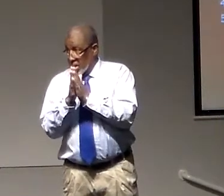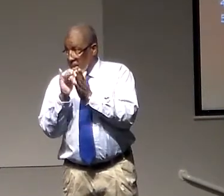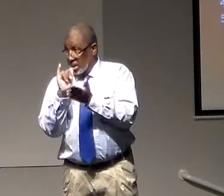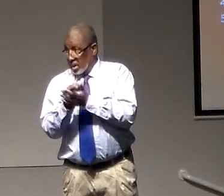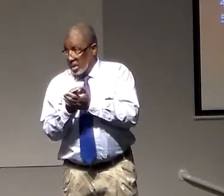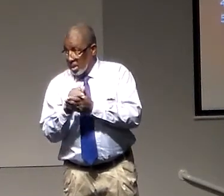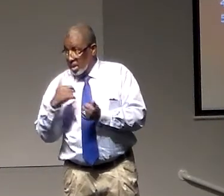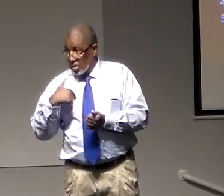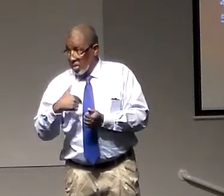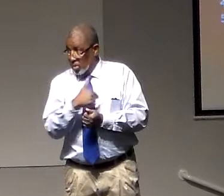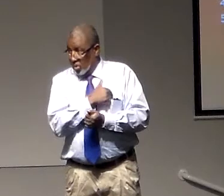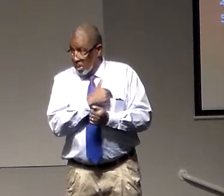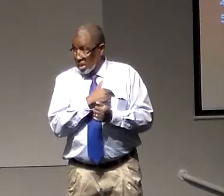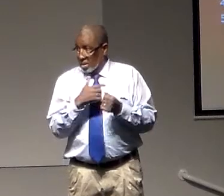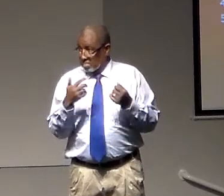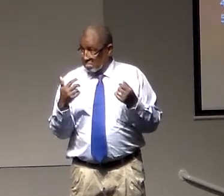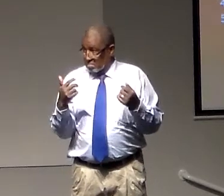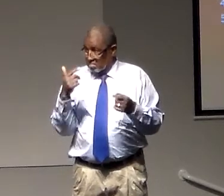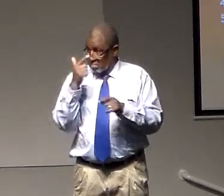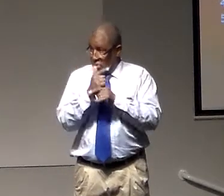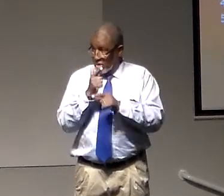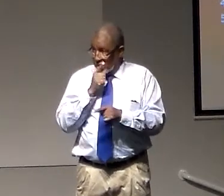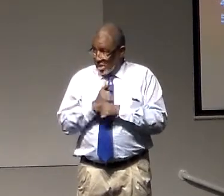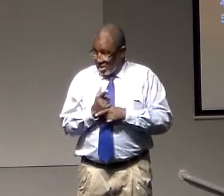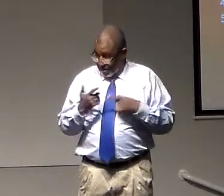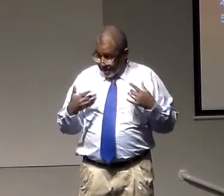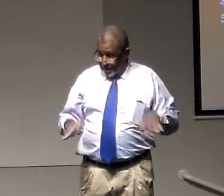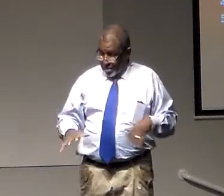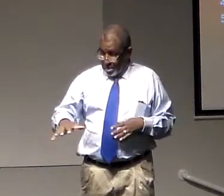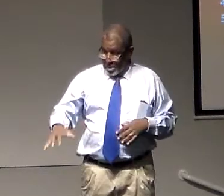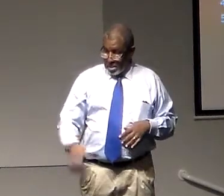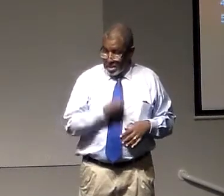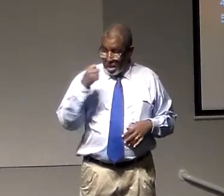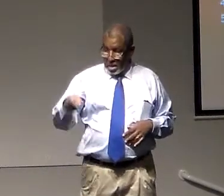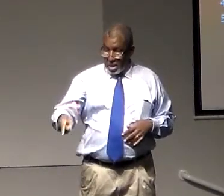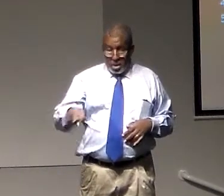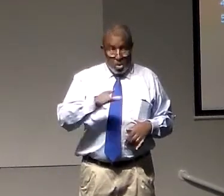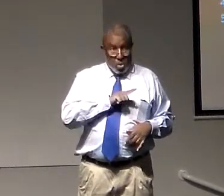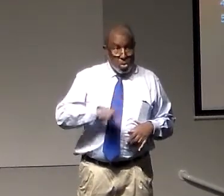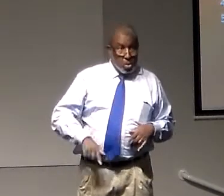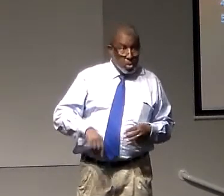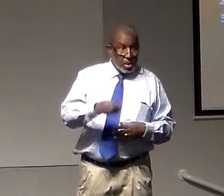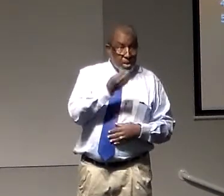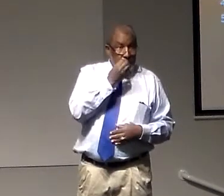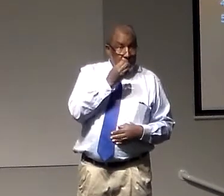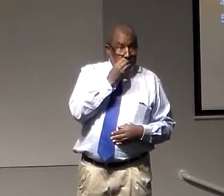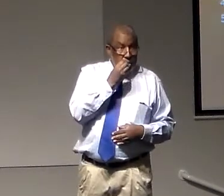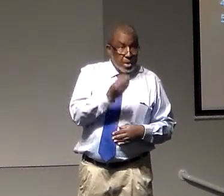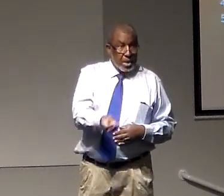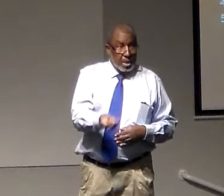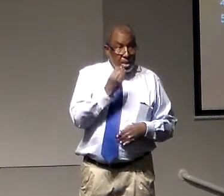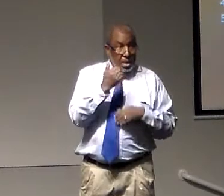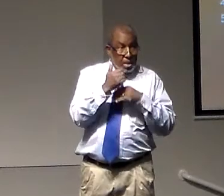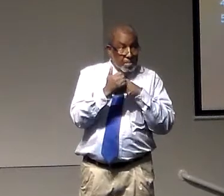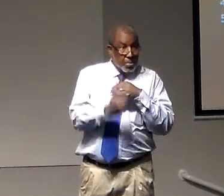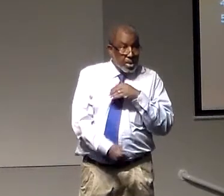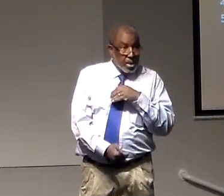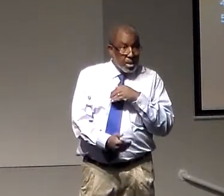I pray that we, brothers and sisters, had already taken the Lord's Supper